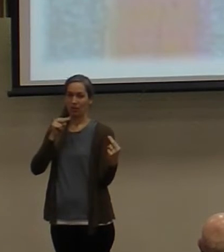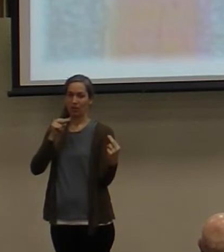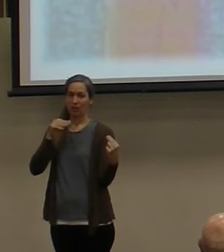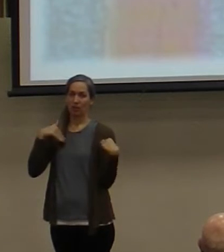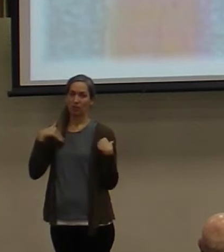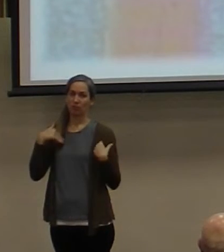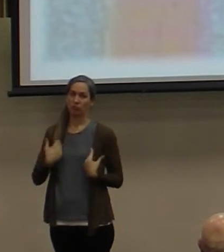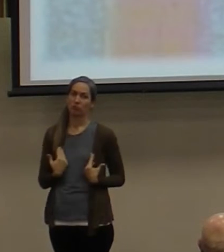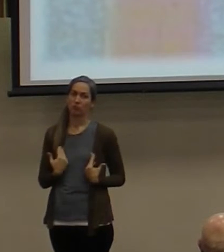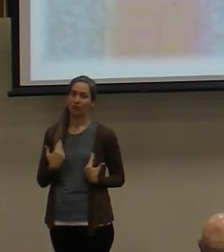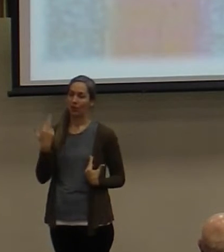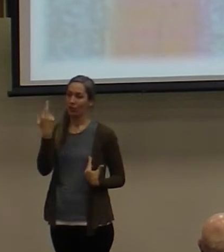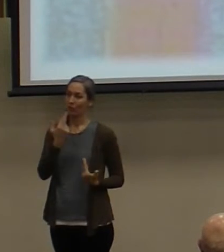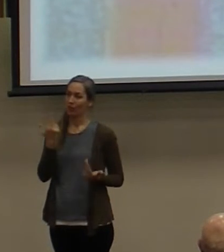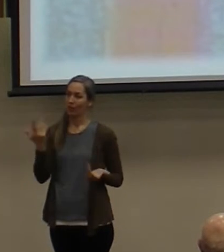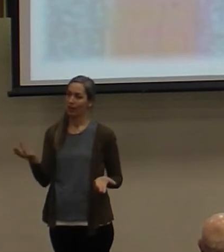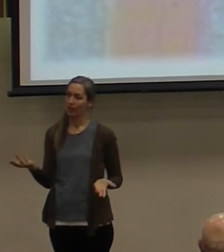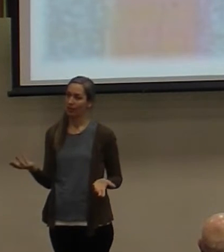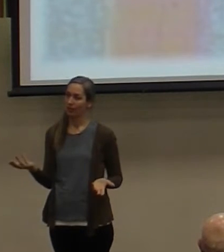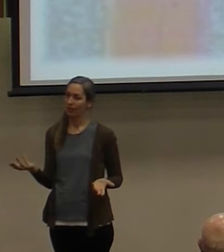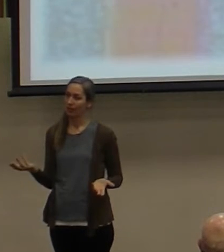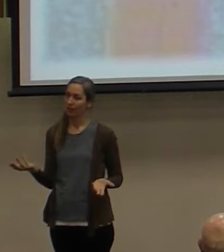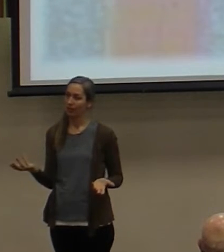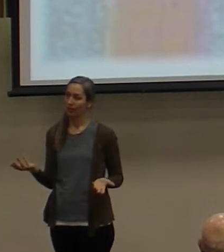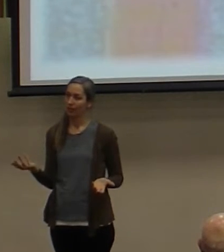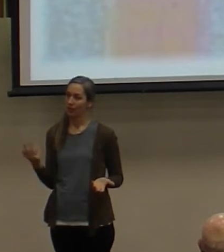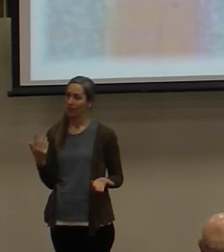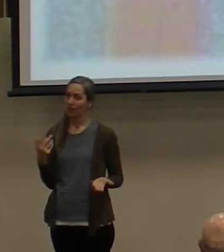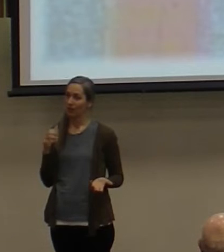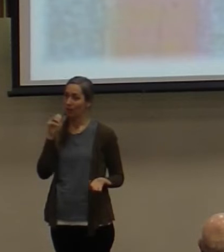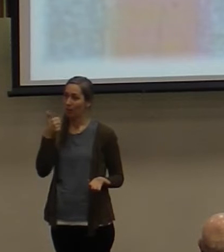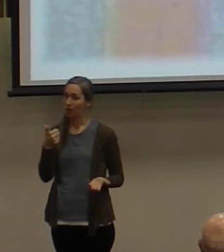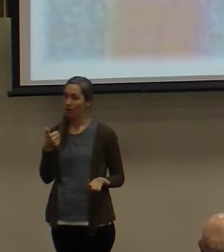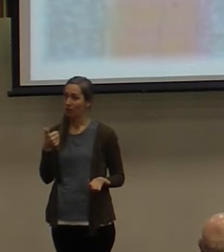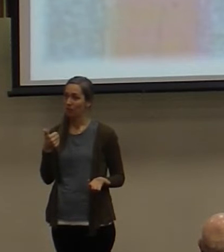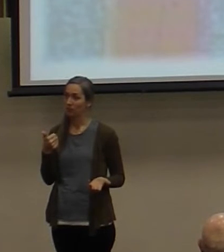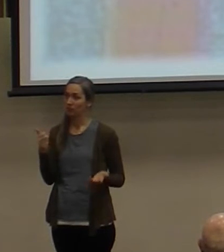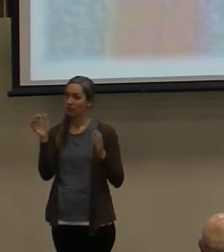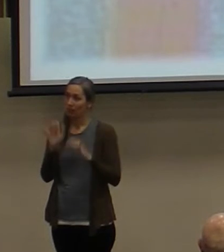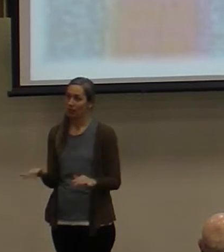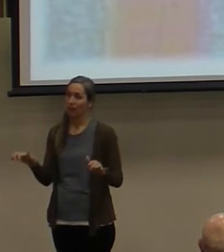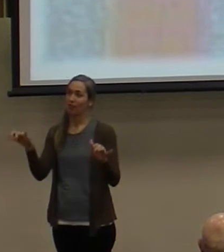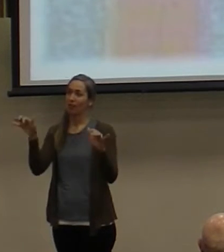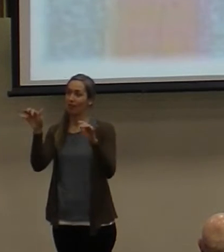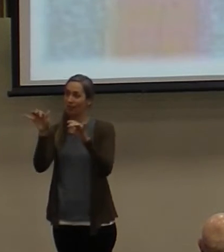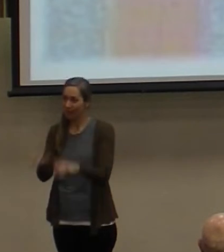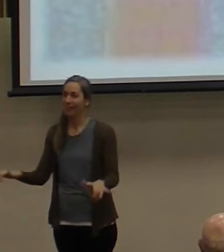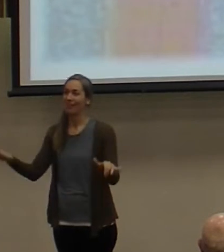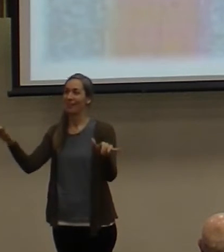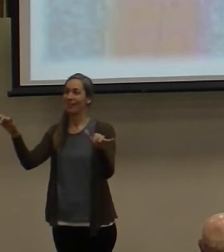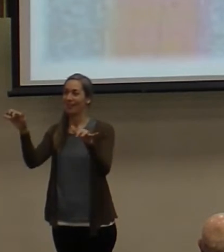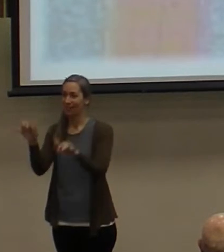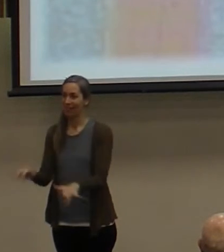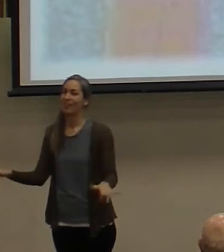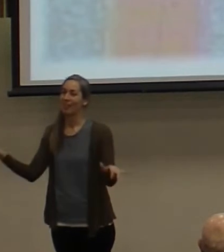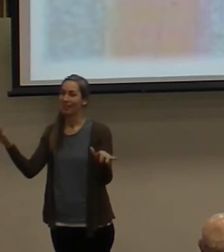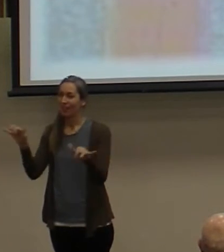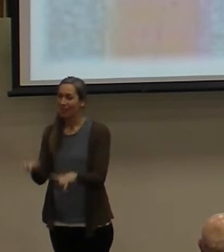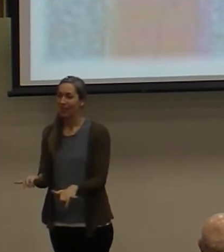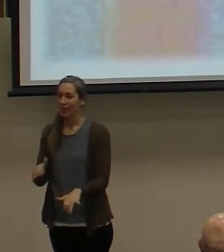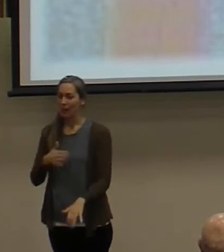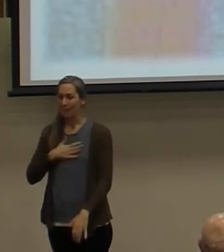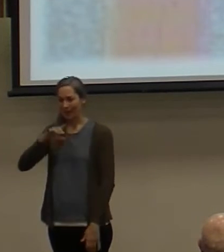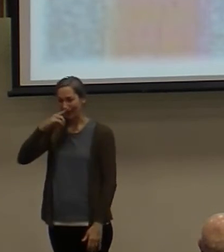exhausted, and you realize, I'm going to do this all over again tomorrow, and the next day, and the next day, and the next day. And my kids